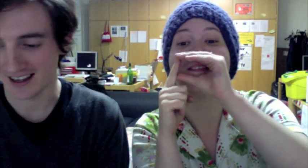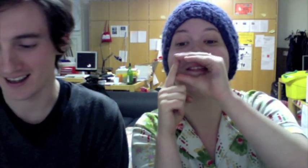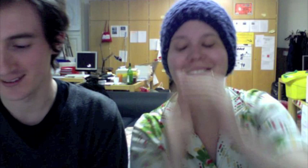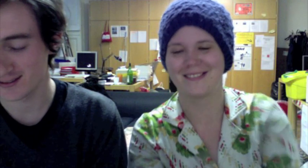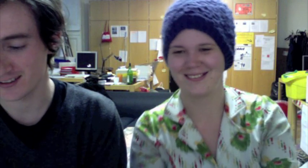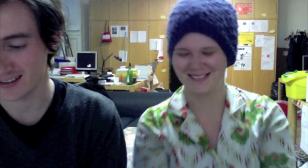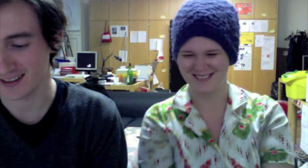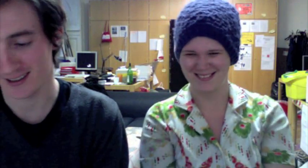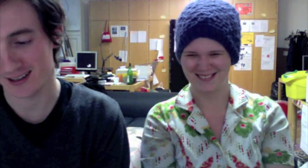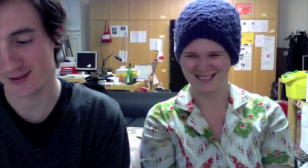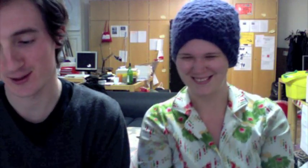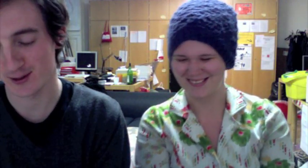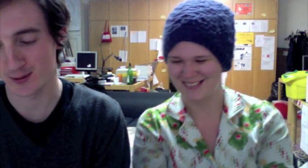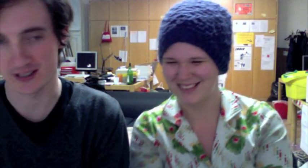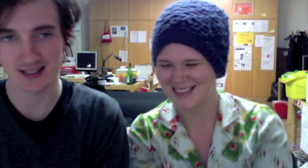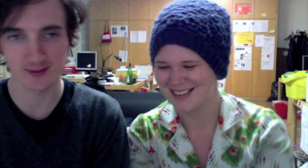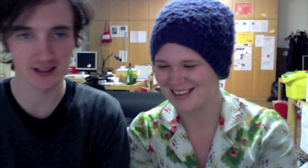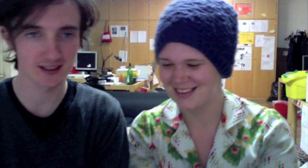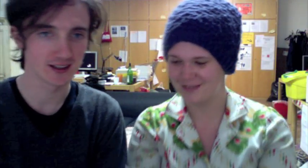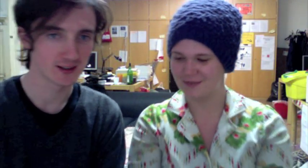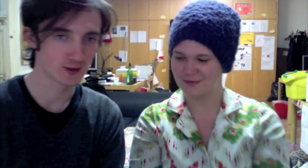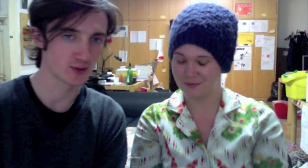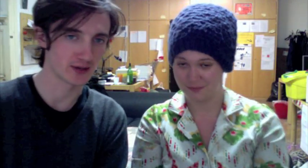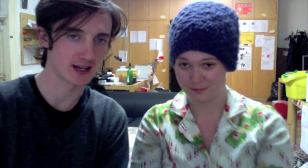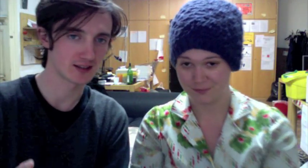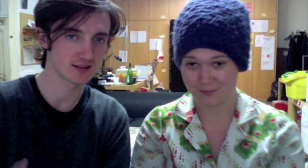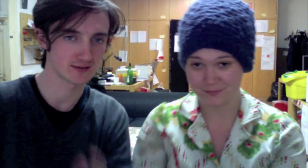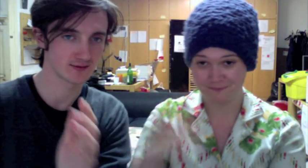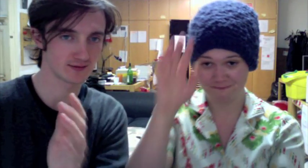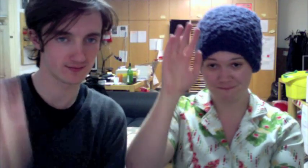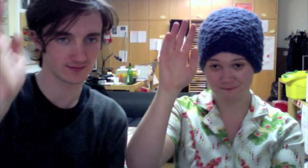And if you want to say something, just put up your hand.